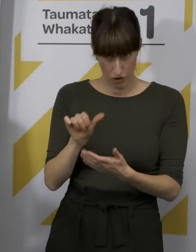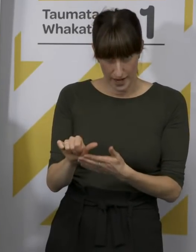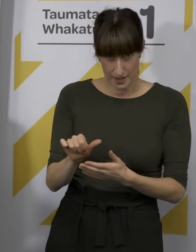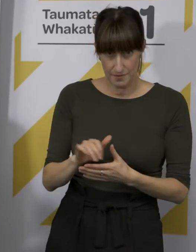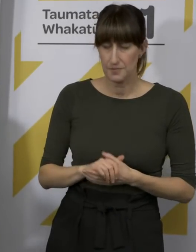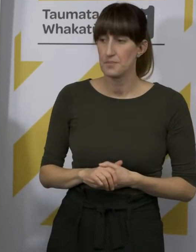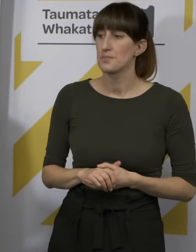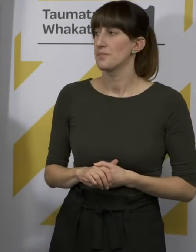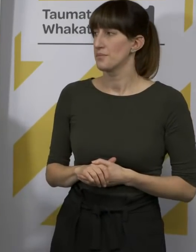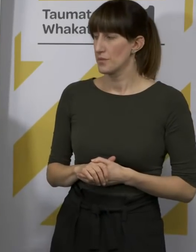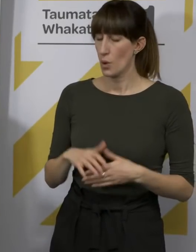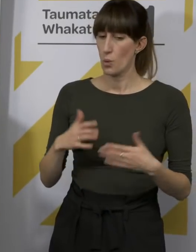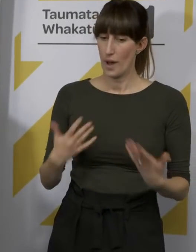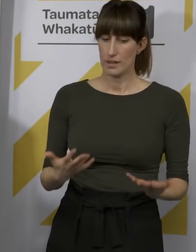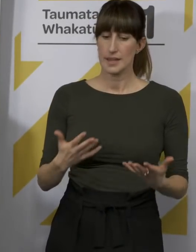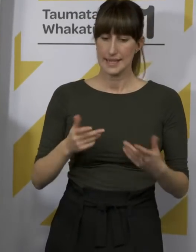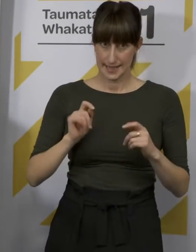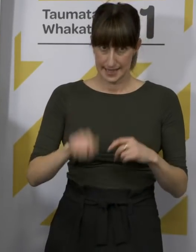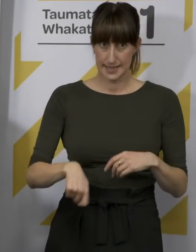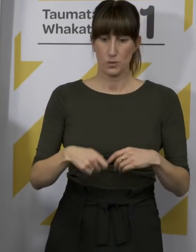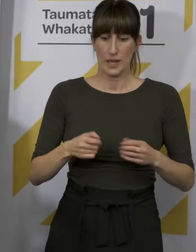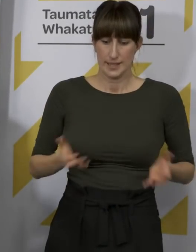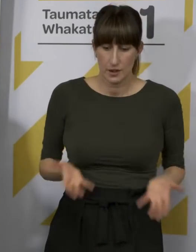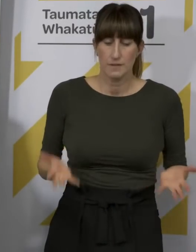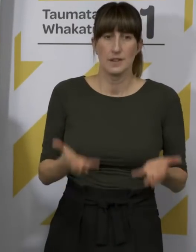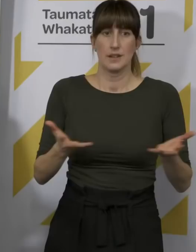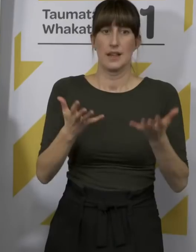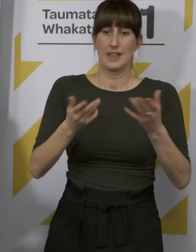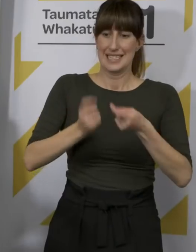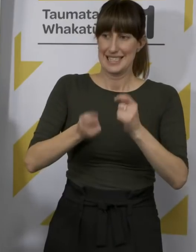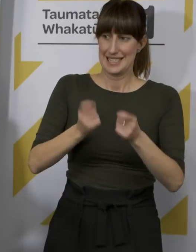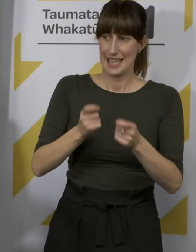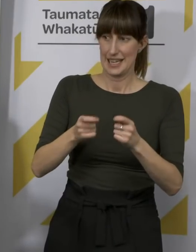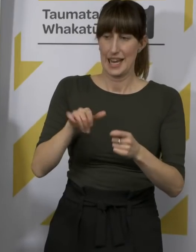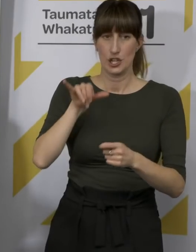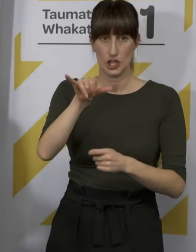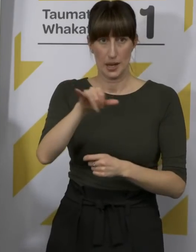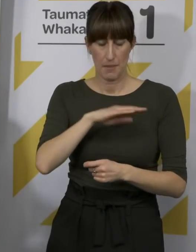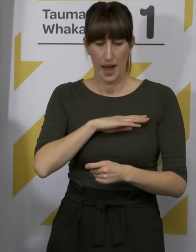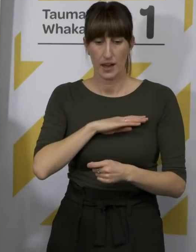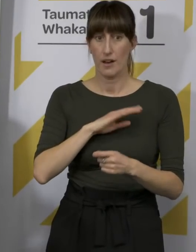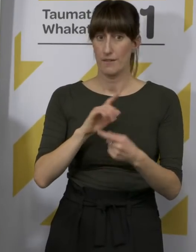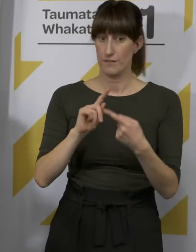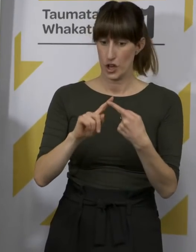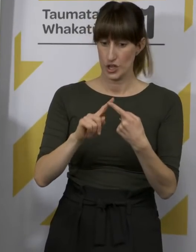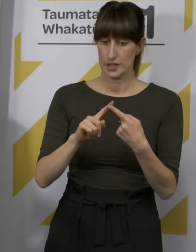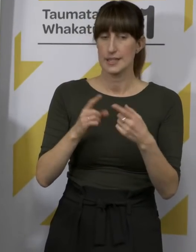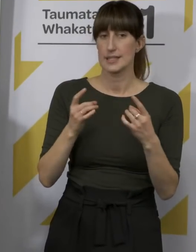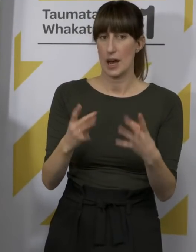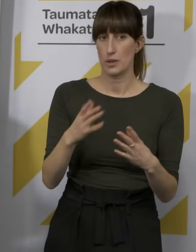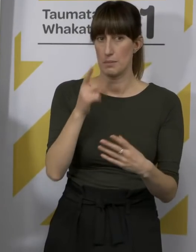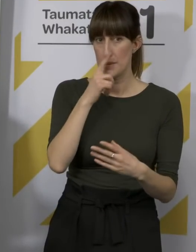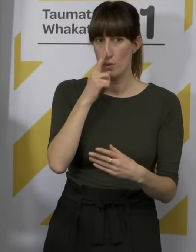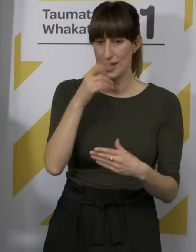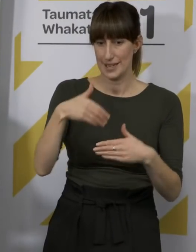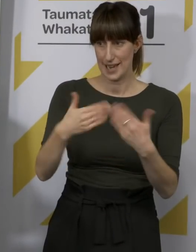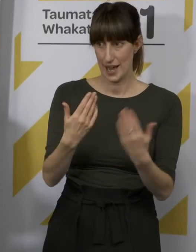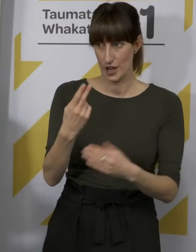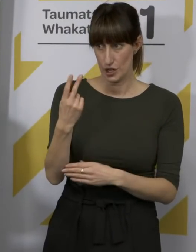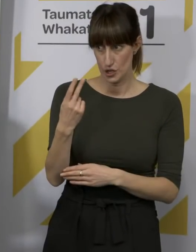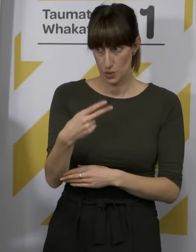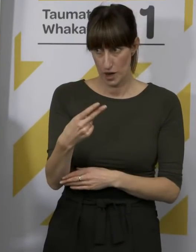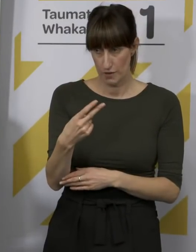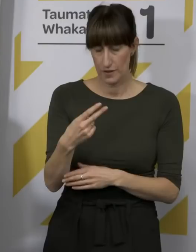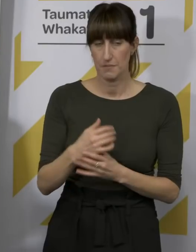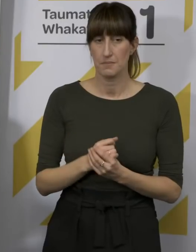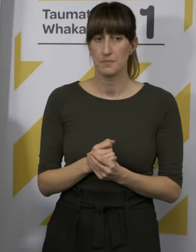12 people so that we could get as many people as possible before they left managed isolation. Just bringing you back, this is in